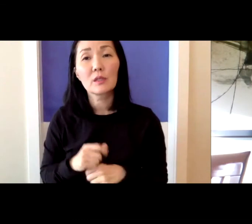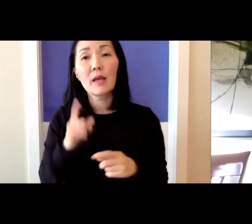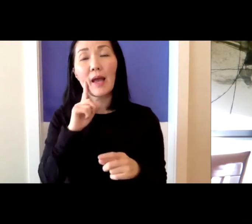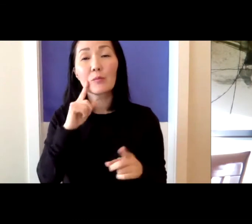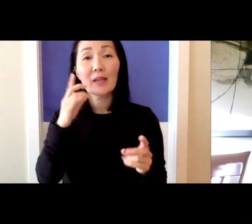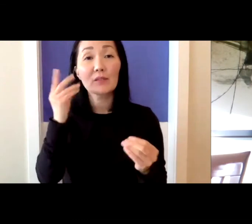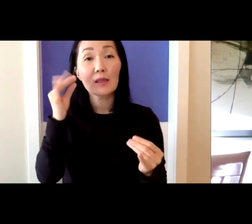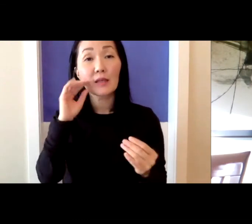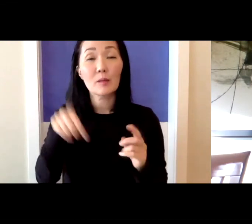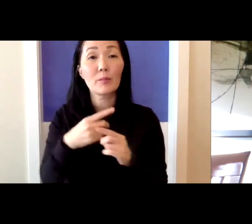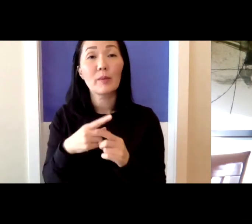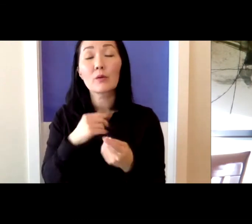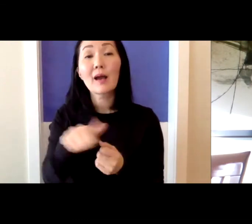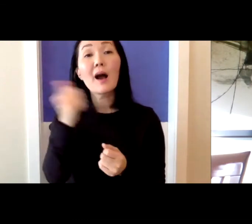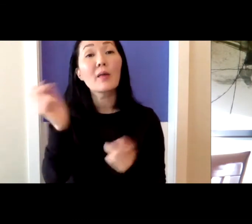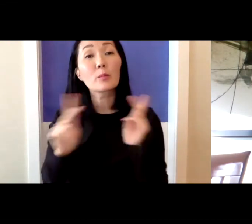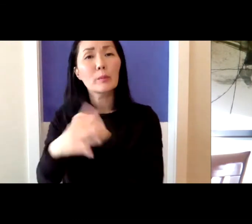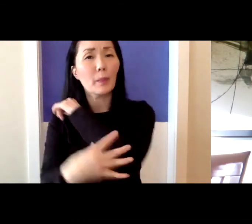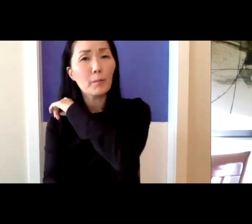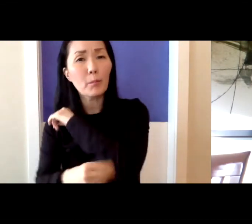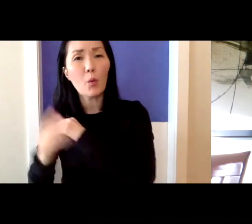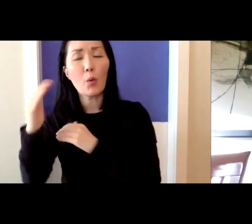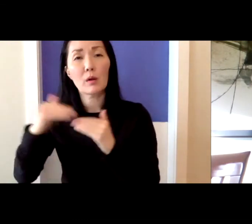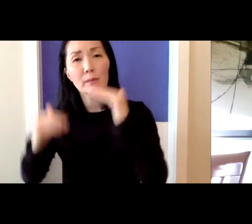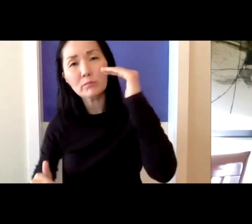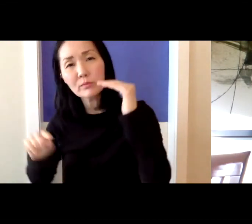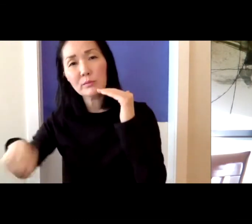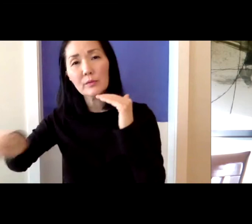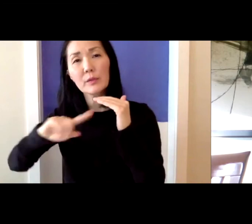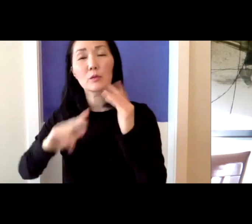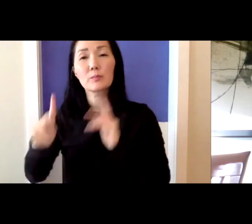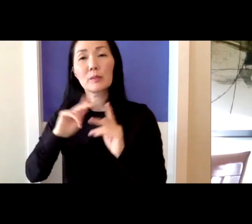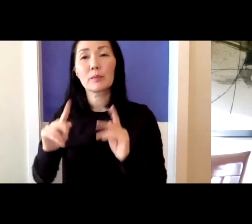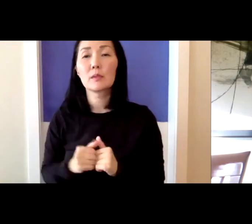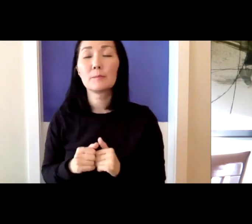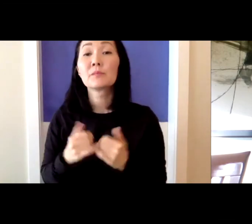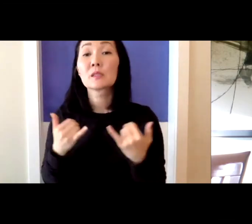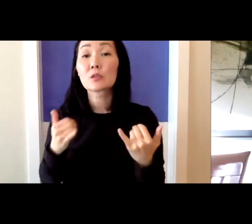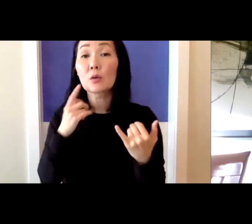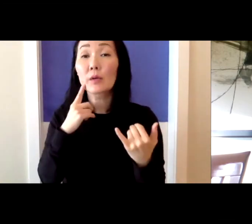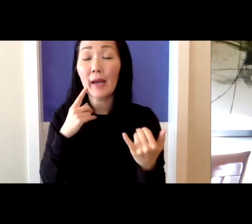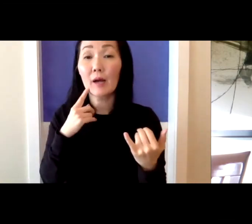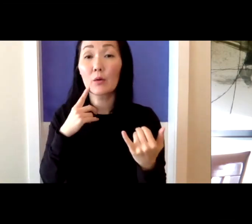economy. Now's the time for us to shed the narrow definitions of work, success, prosperity, and truly embrace what it means to be